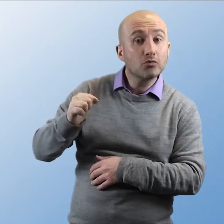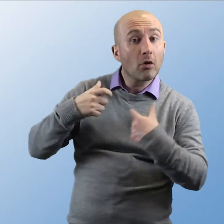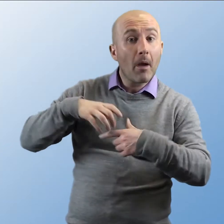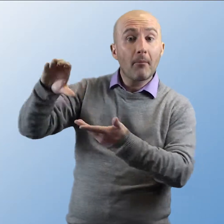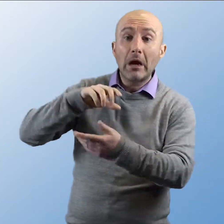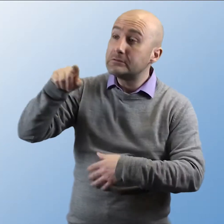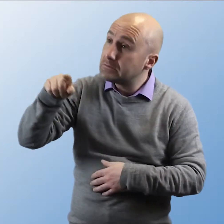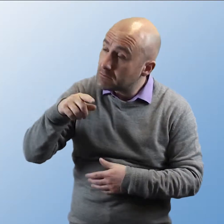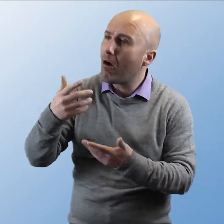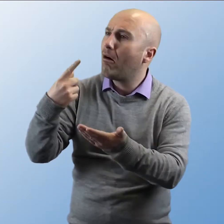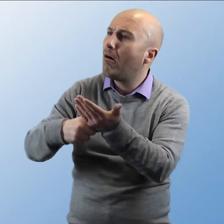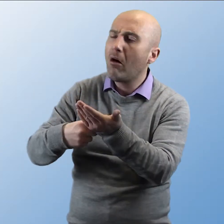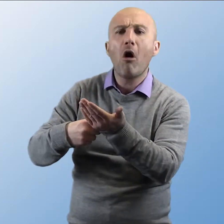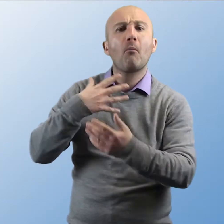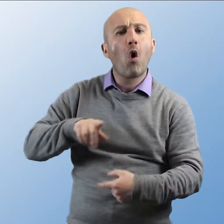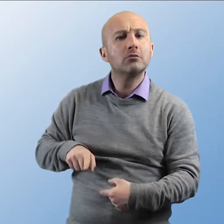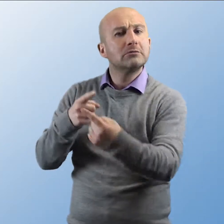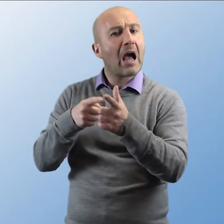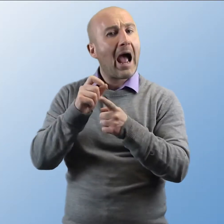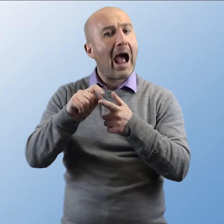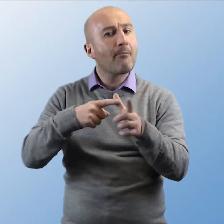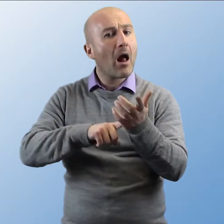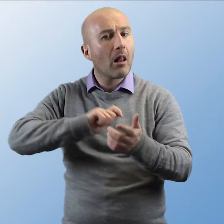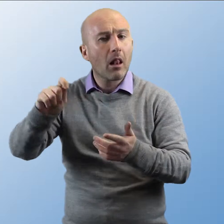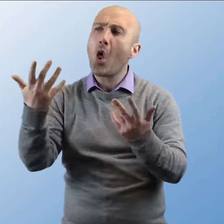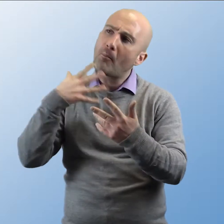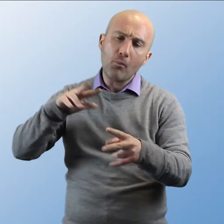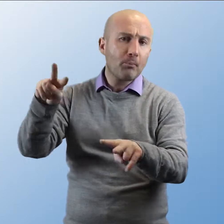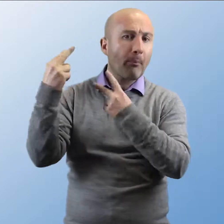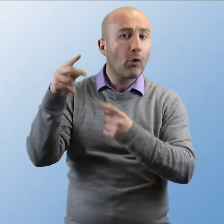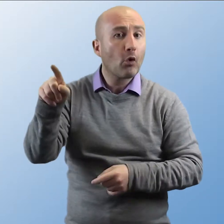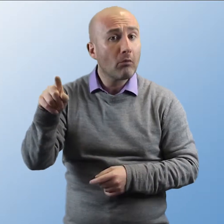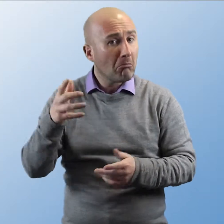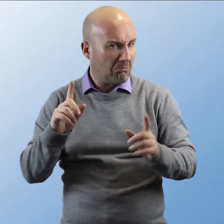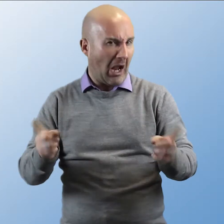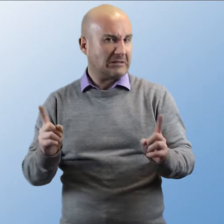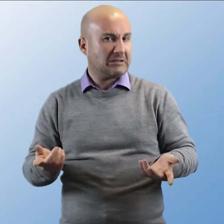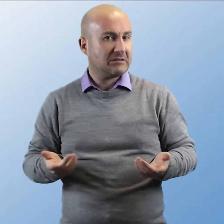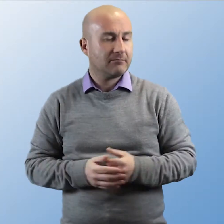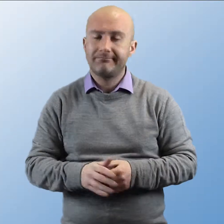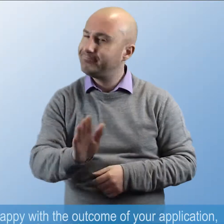You can't ask for an appeal or a review of a decision made about an application to the Scottish Welfare